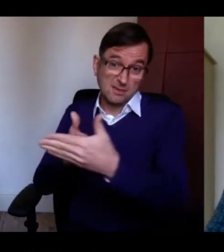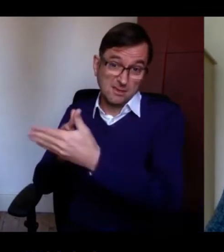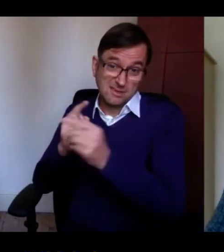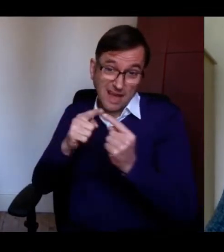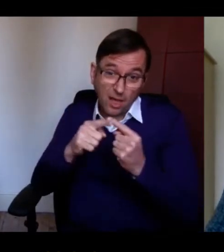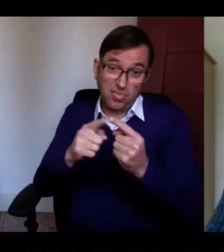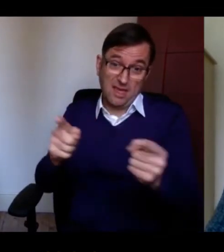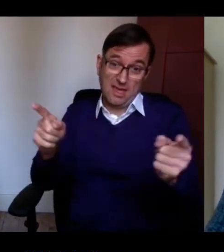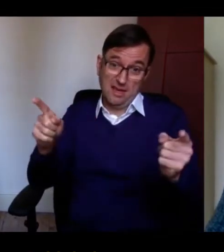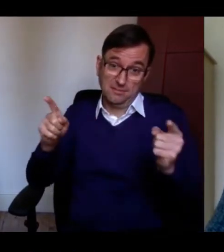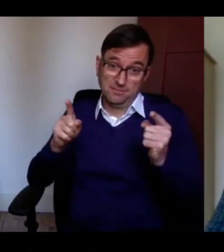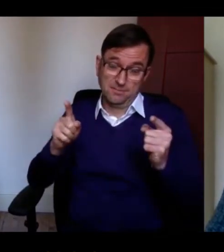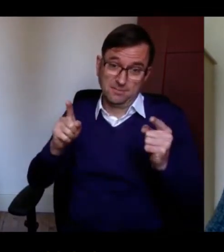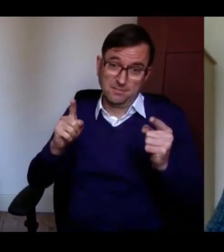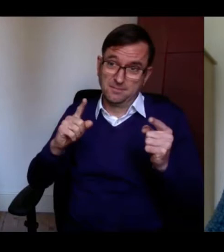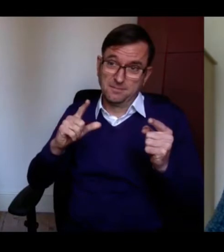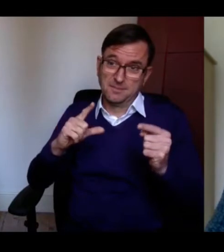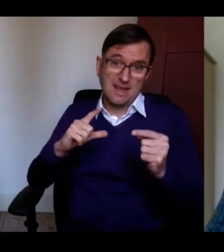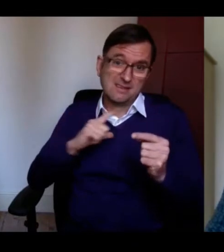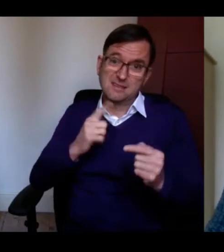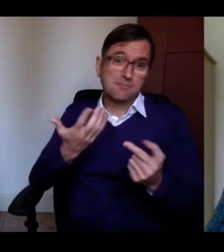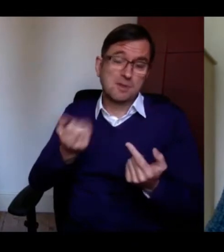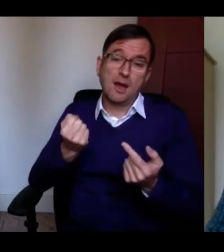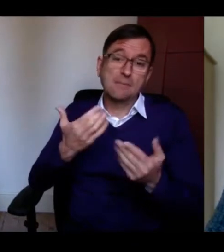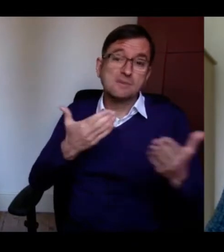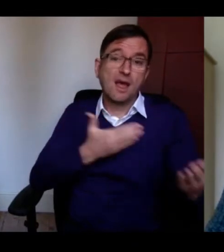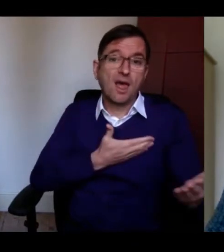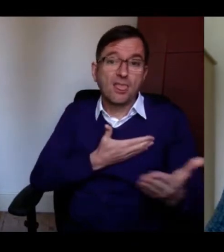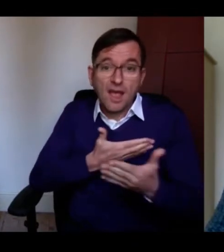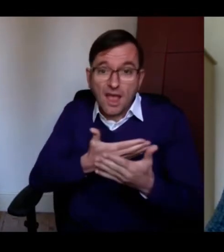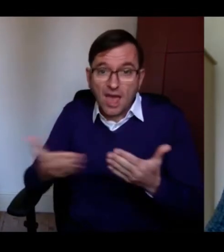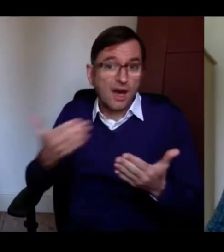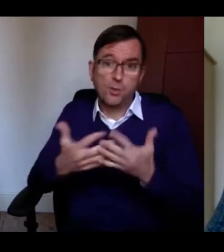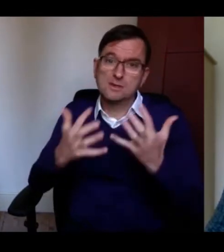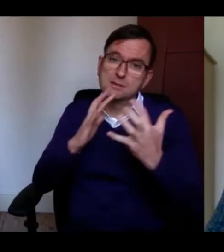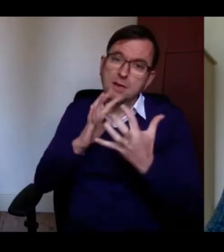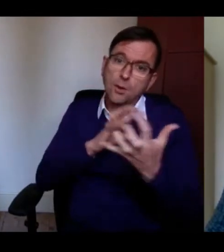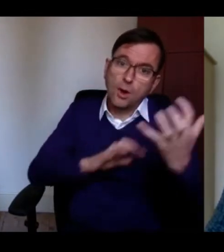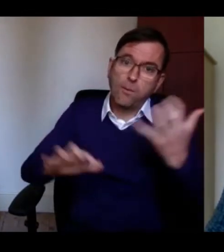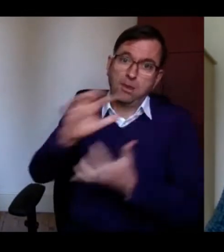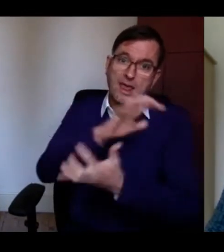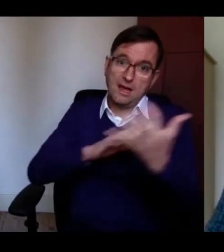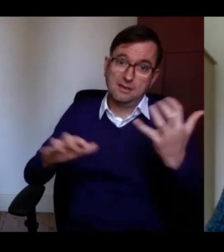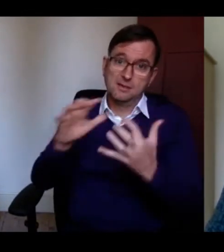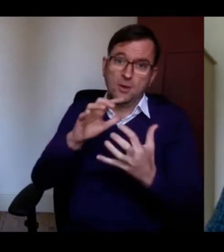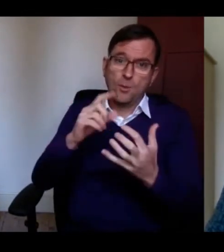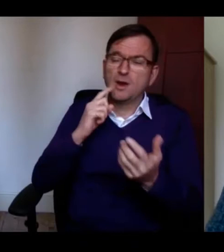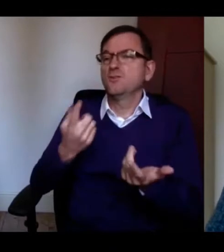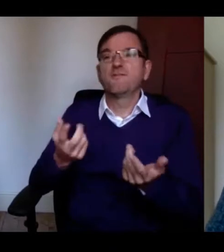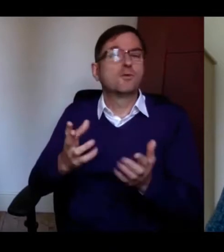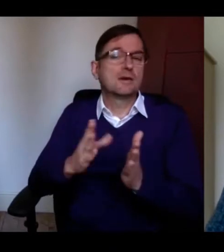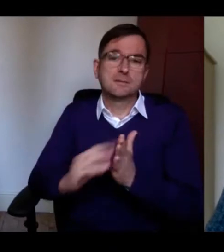I have barriers outside, out there in the big world, sometimes the language is so